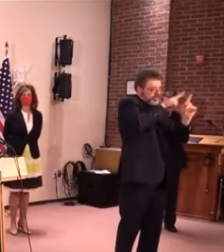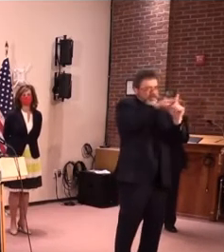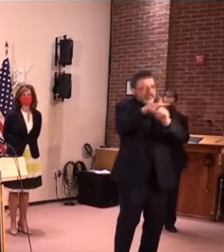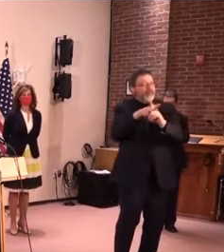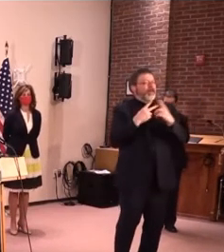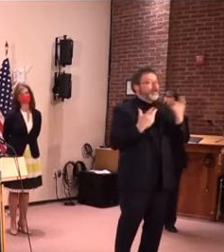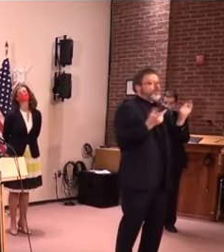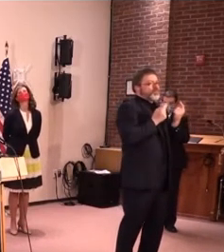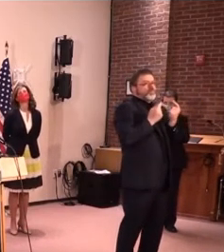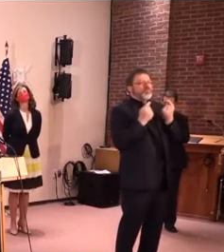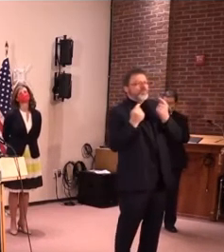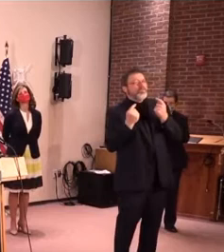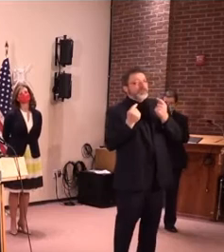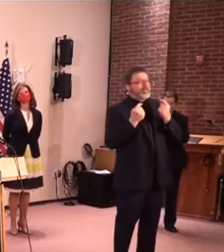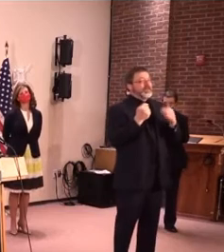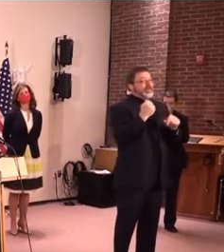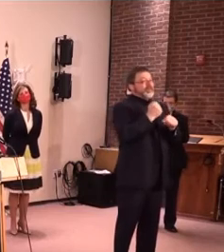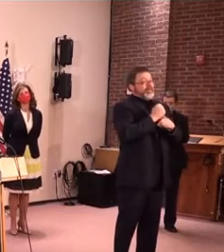So